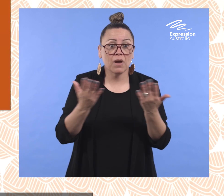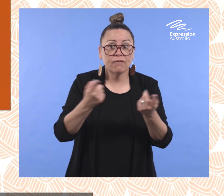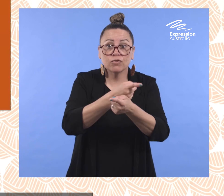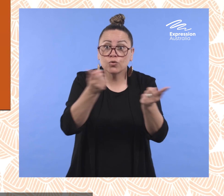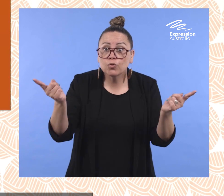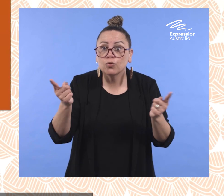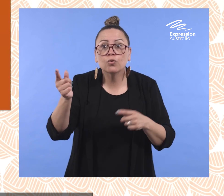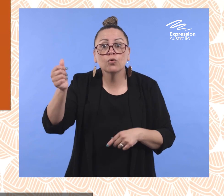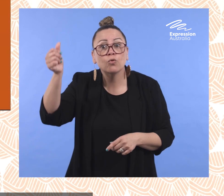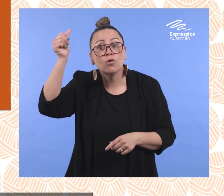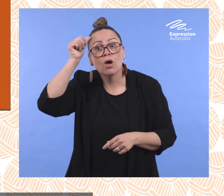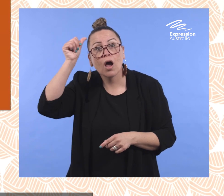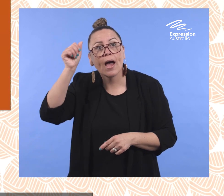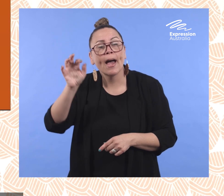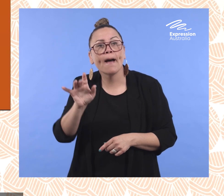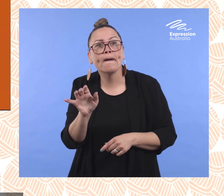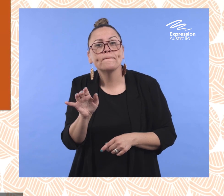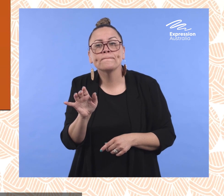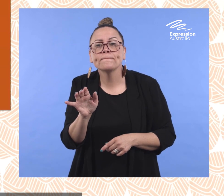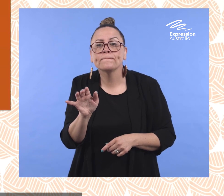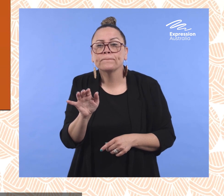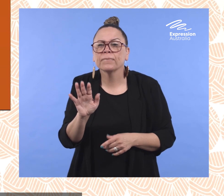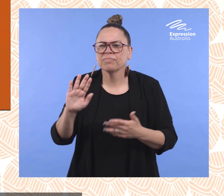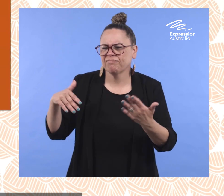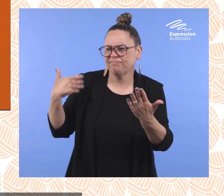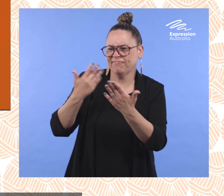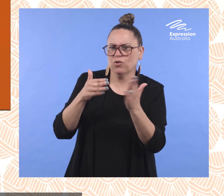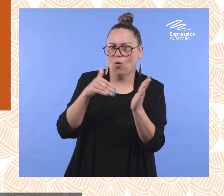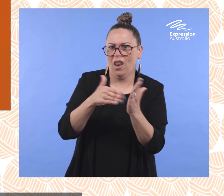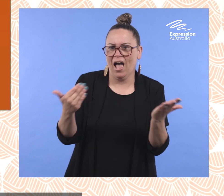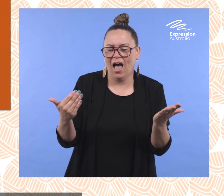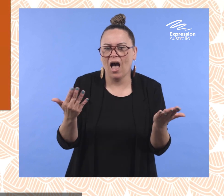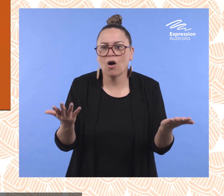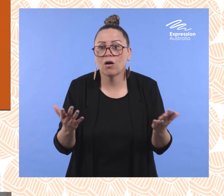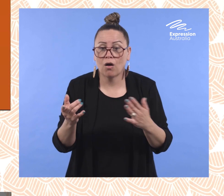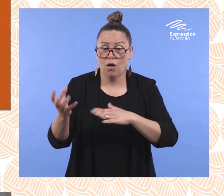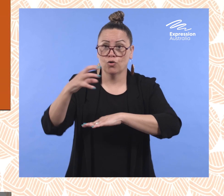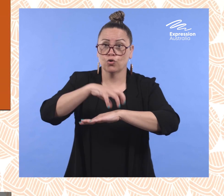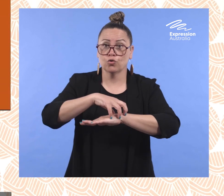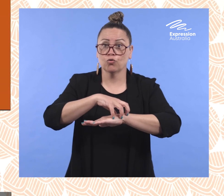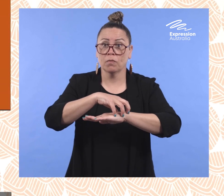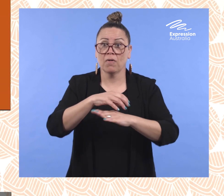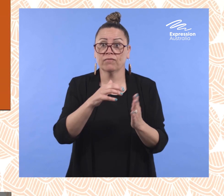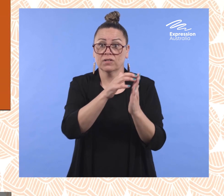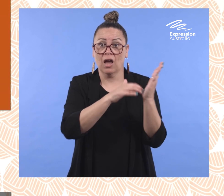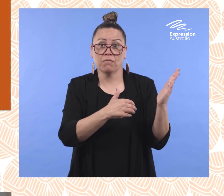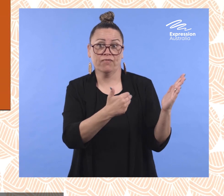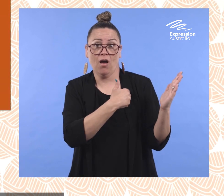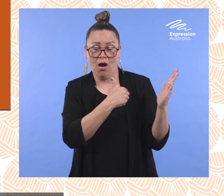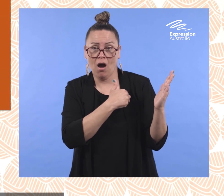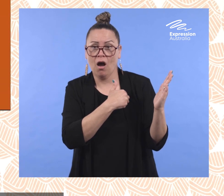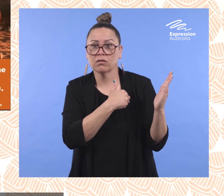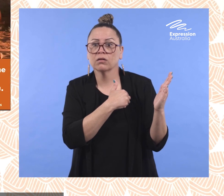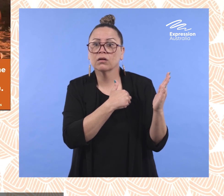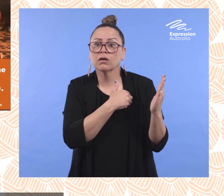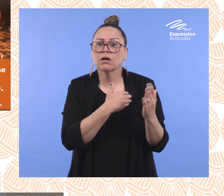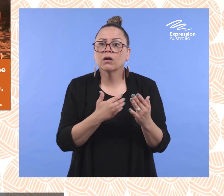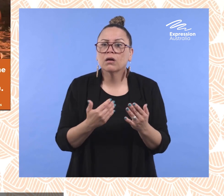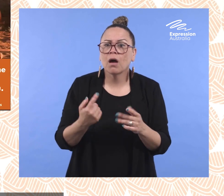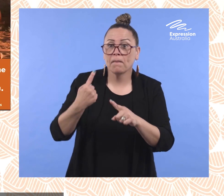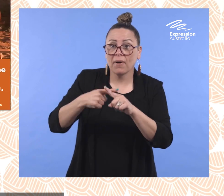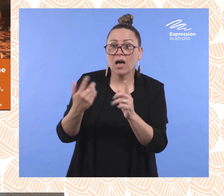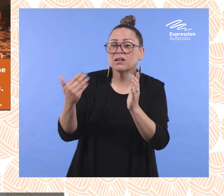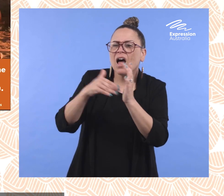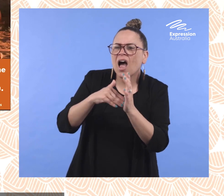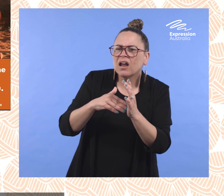probably familiar with by now the Uluru Statement of the Heart, but And I just want to